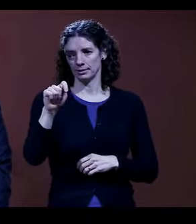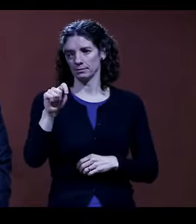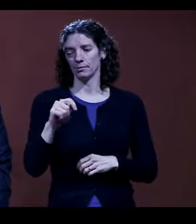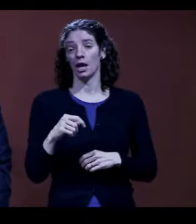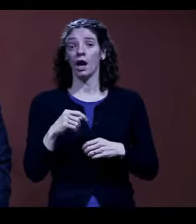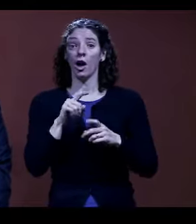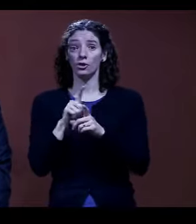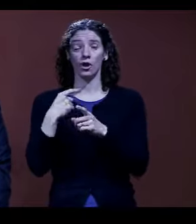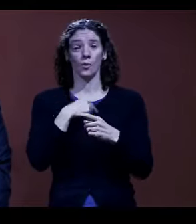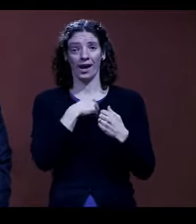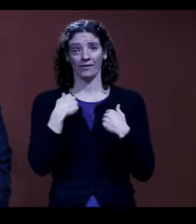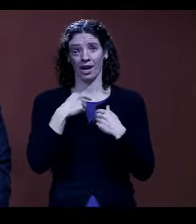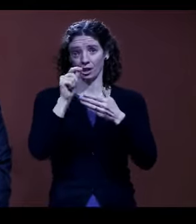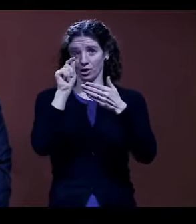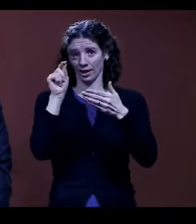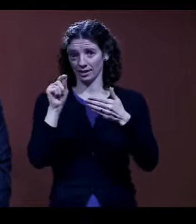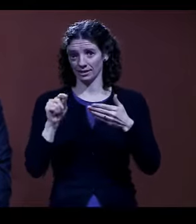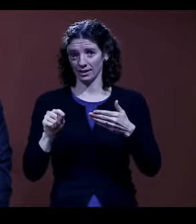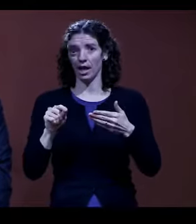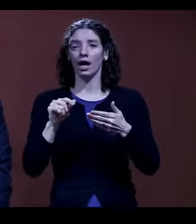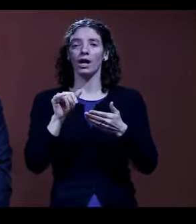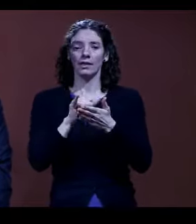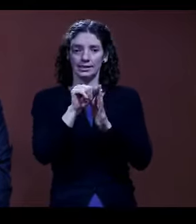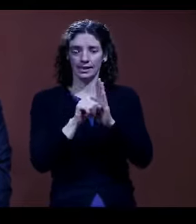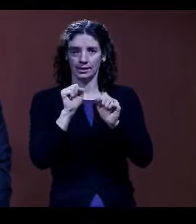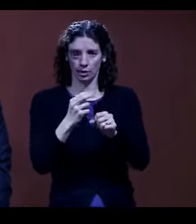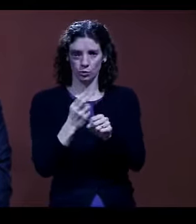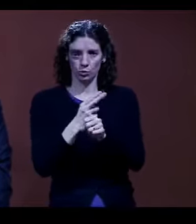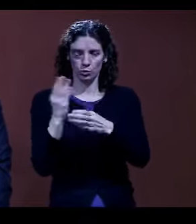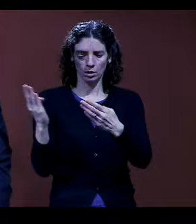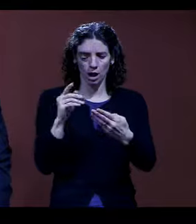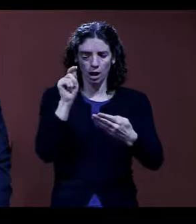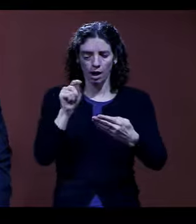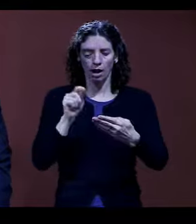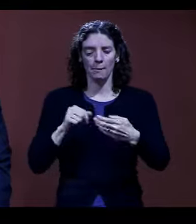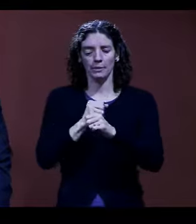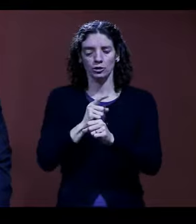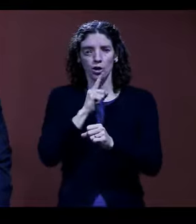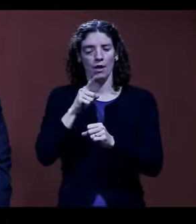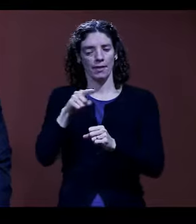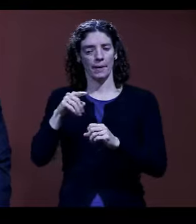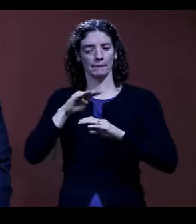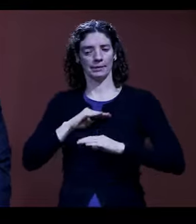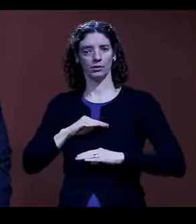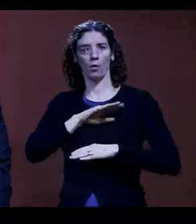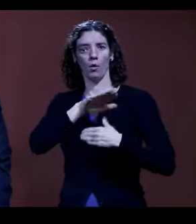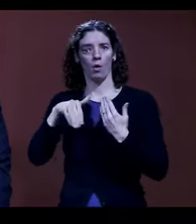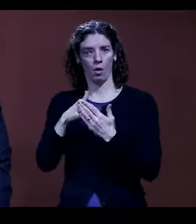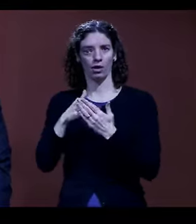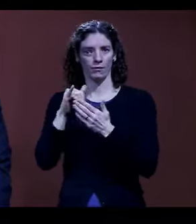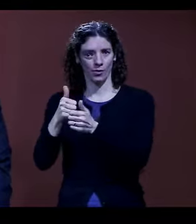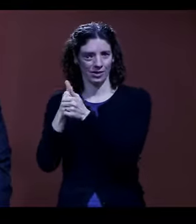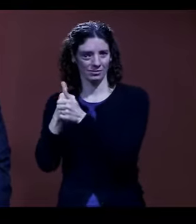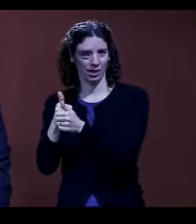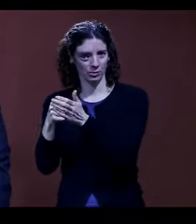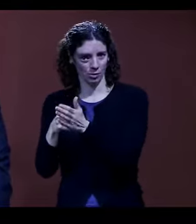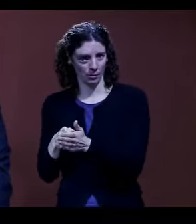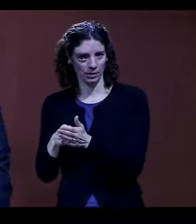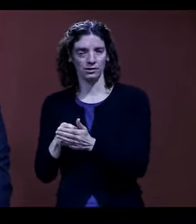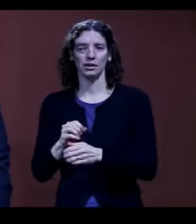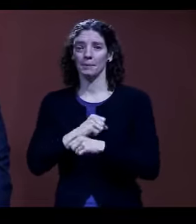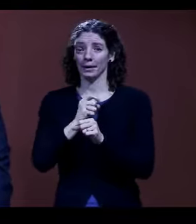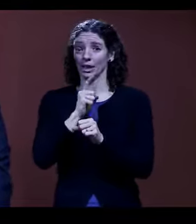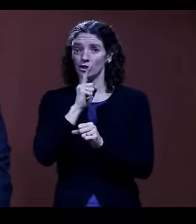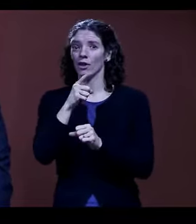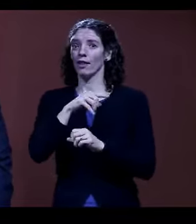local districts examine their IEPs to make sure they're meeting the requirements, and they include, again, the 8 components.